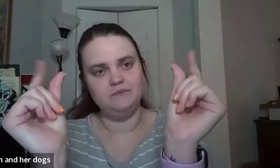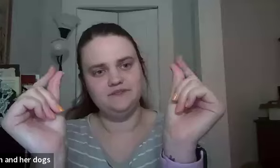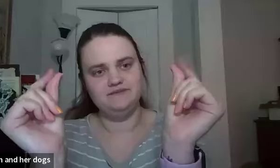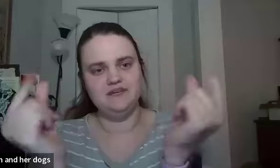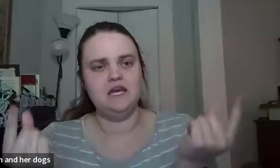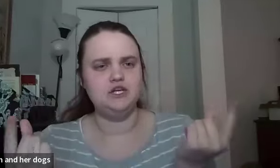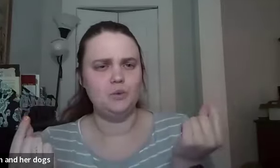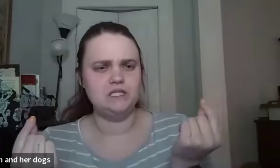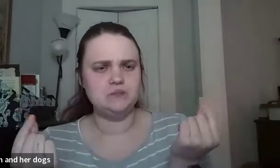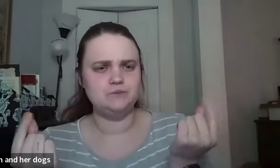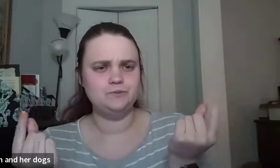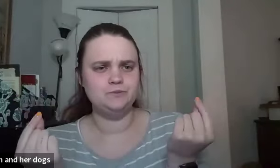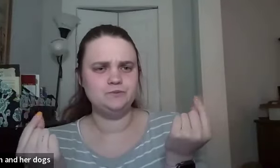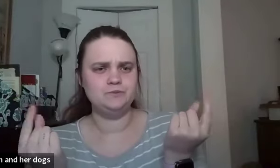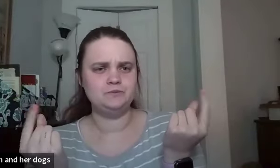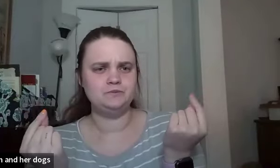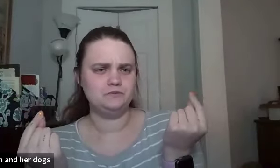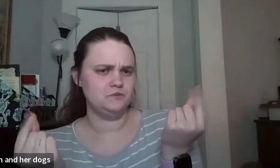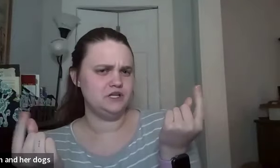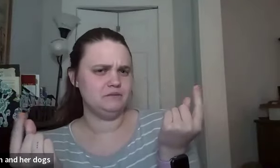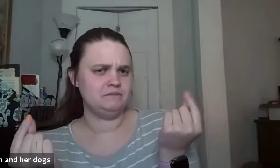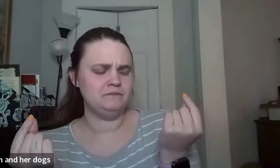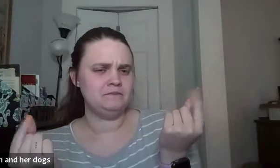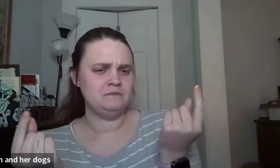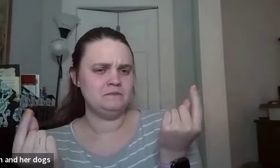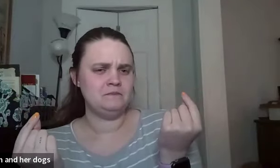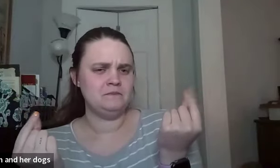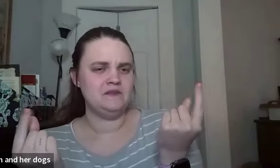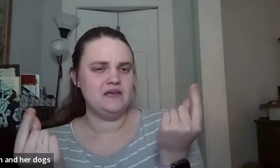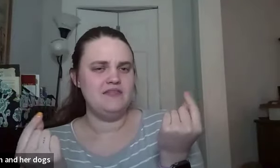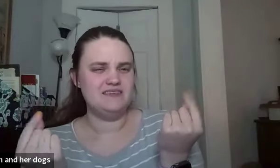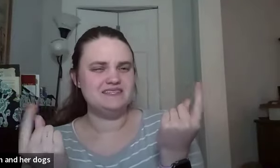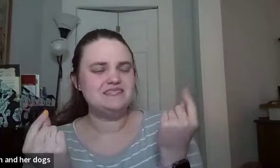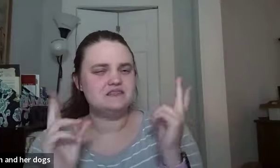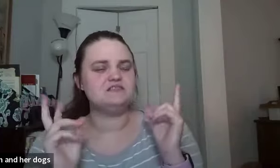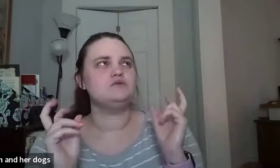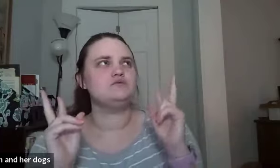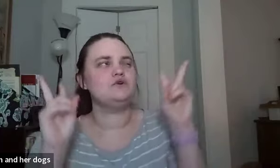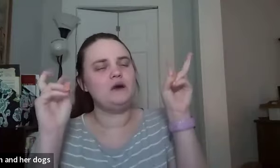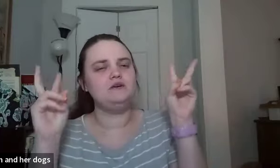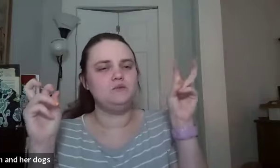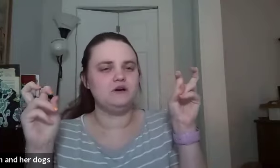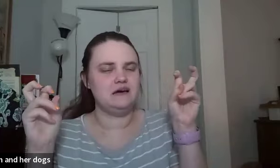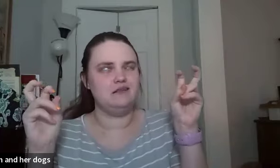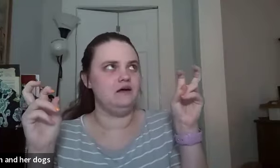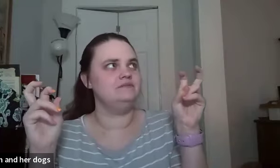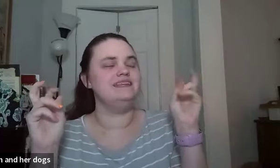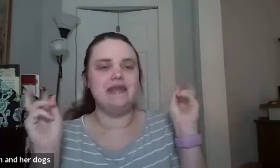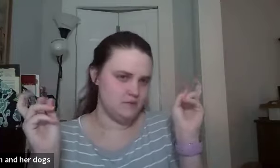crabs. And you go, what do? What are you doing? And this is this. So the way you work, the name of